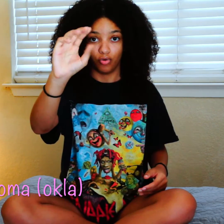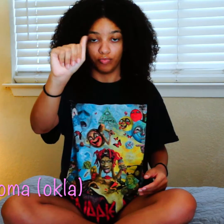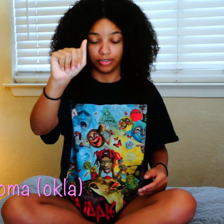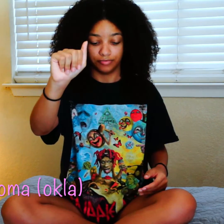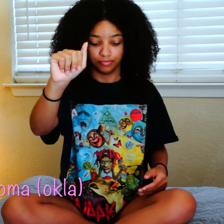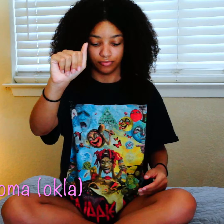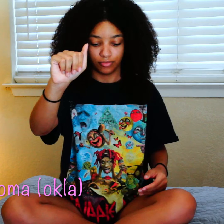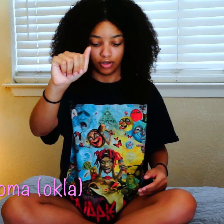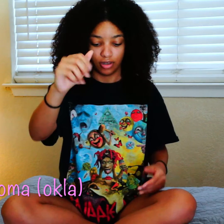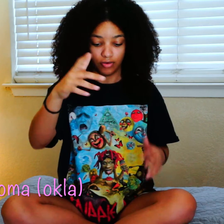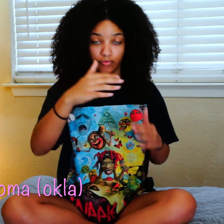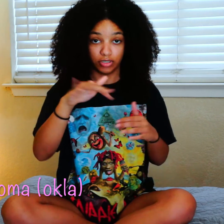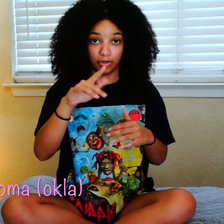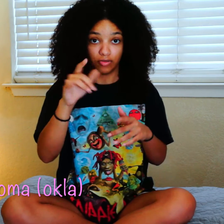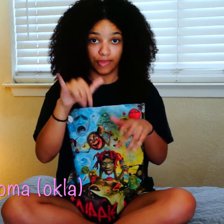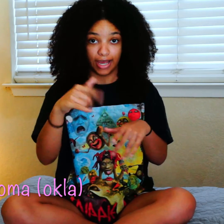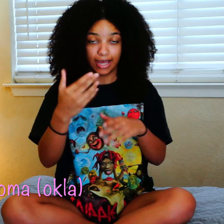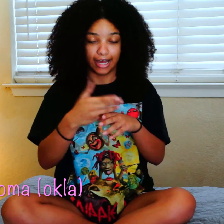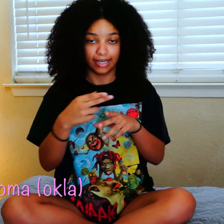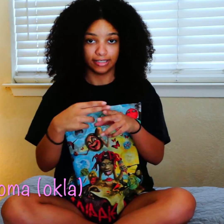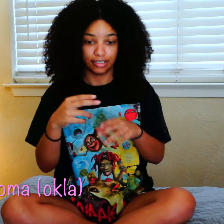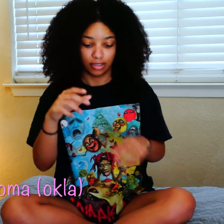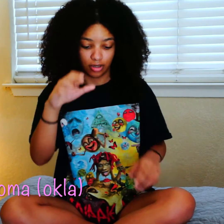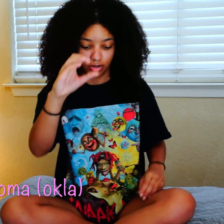Oklahoma. And we spelled that as